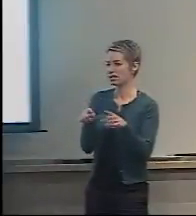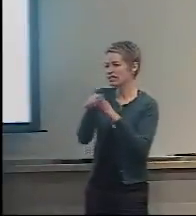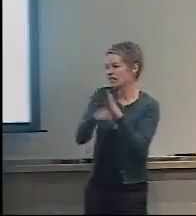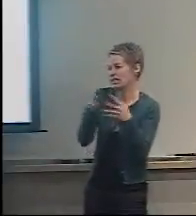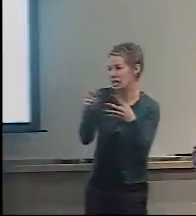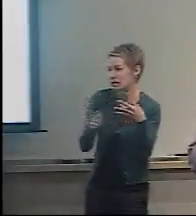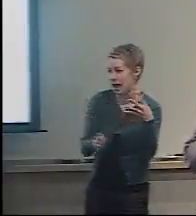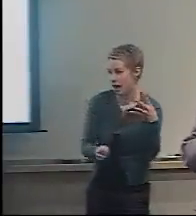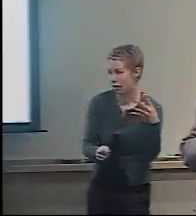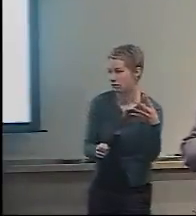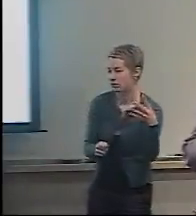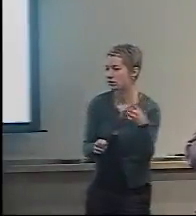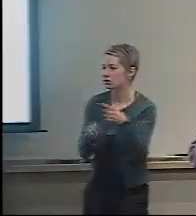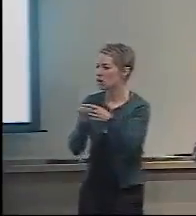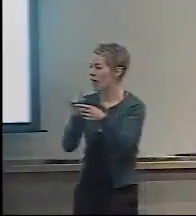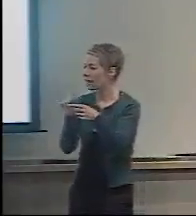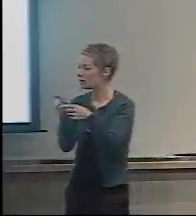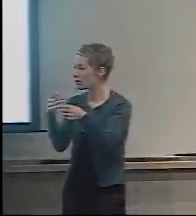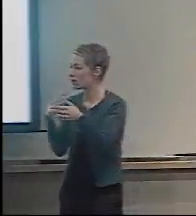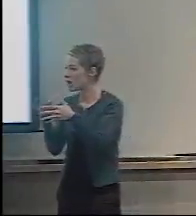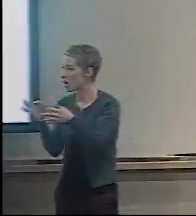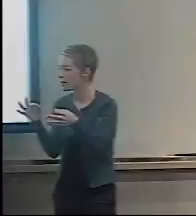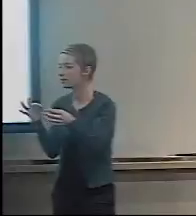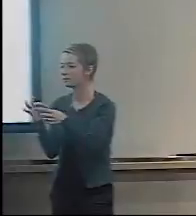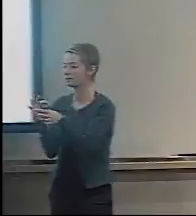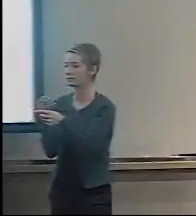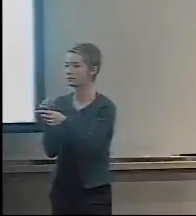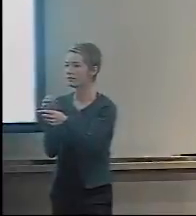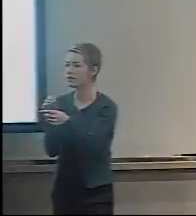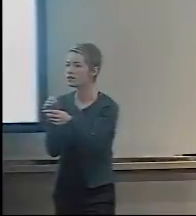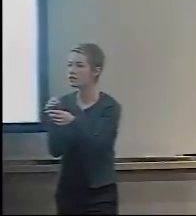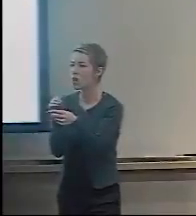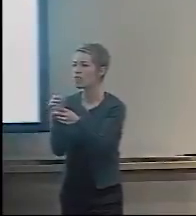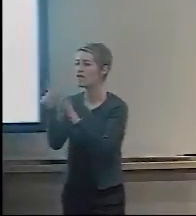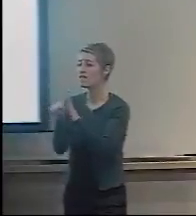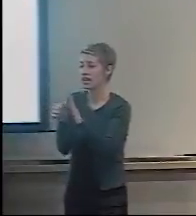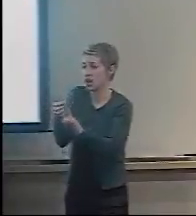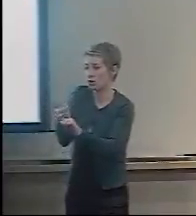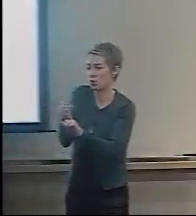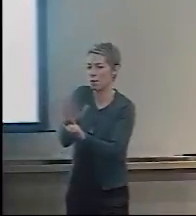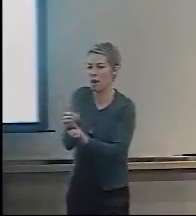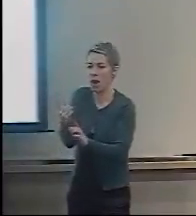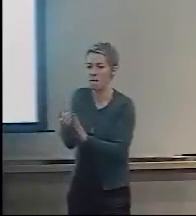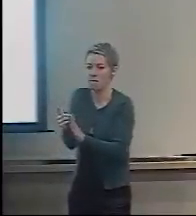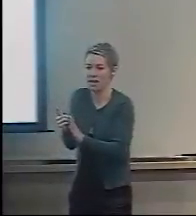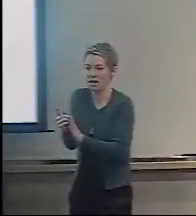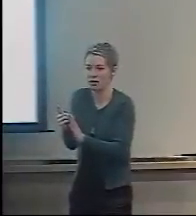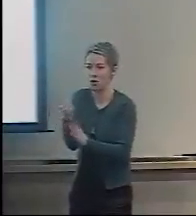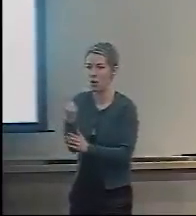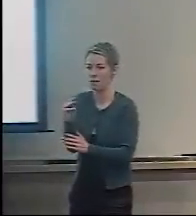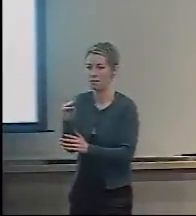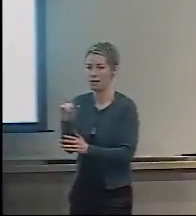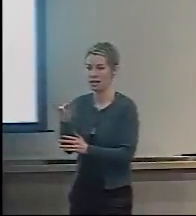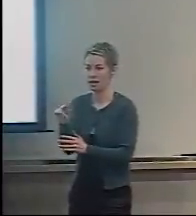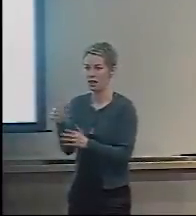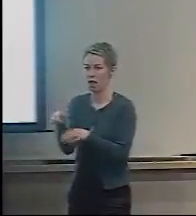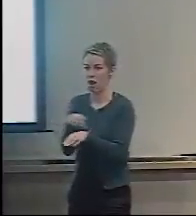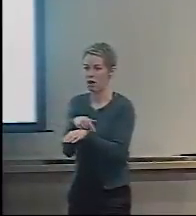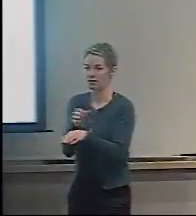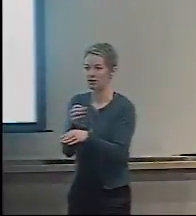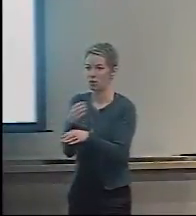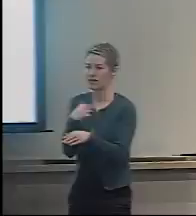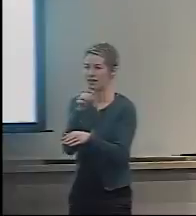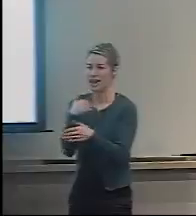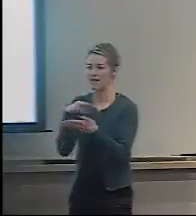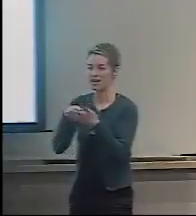comment. Sure. So the videos were about a minute long. So I guess we didn't intentionally have any